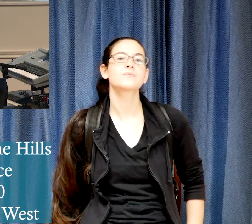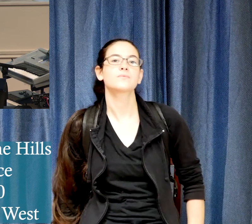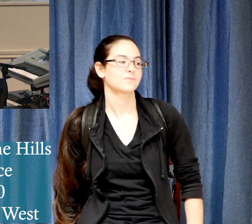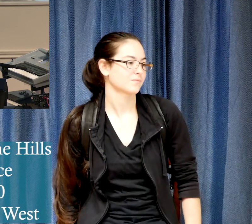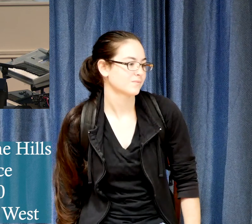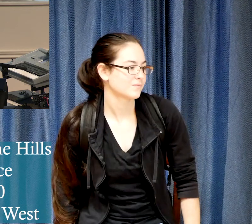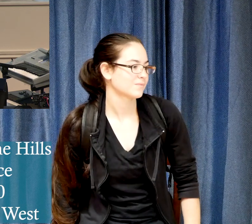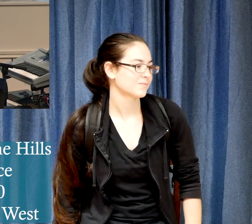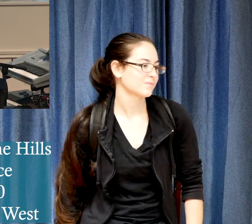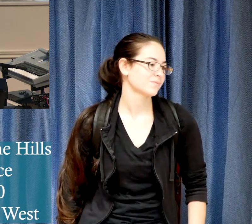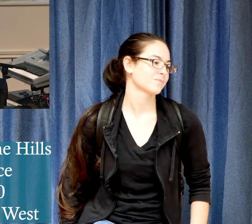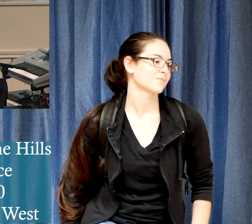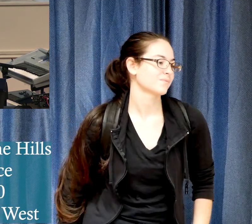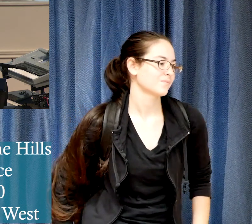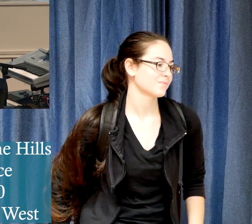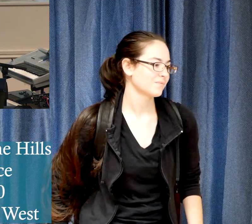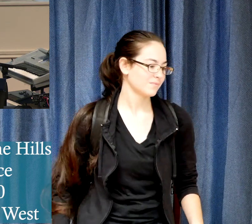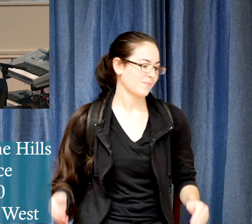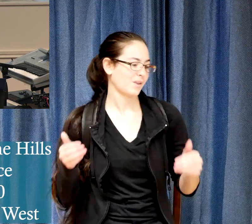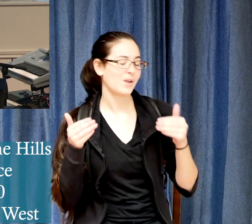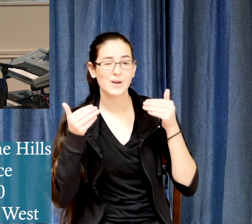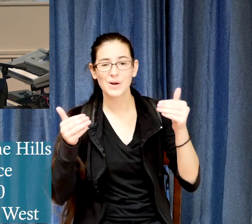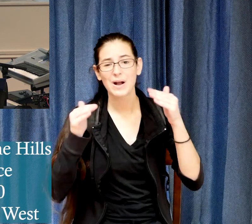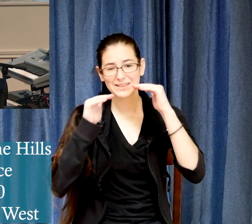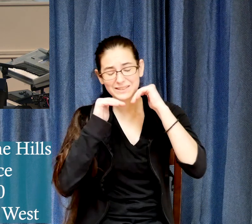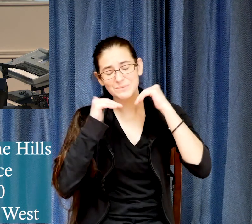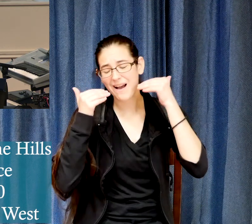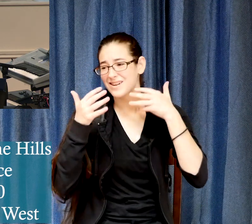Smile, though your heart is aching.